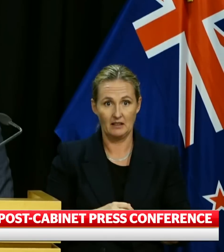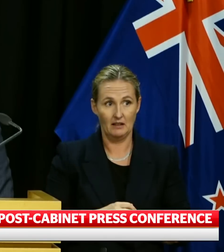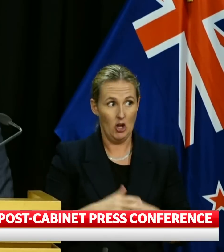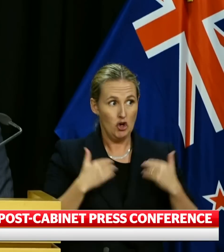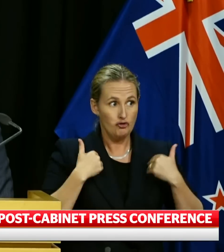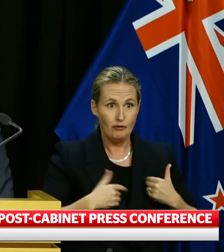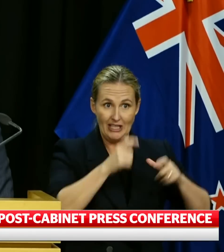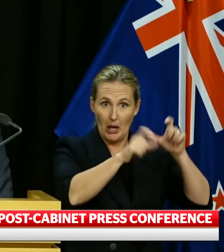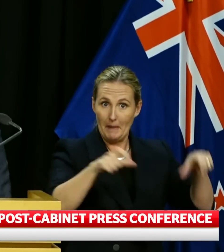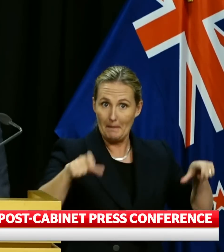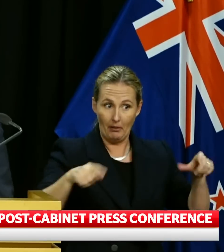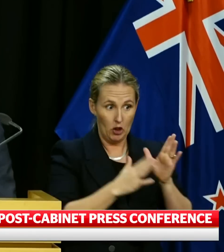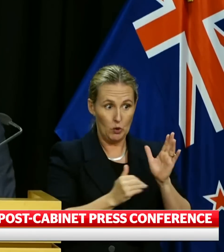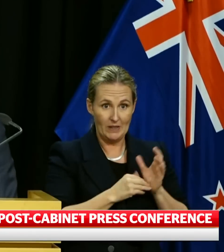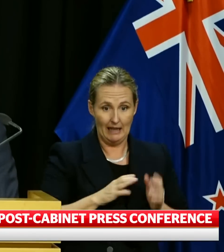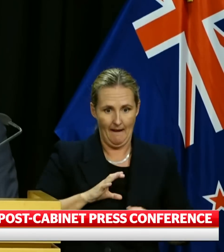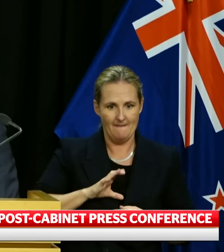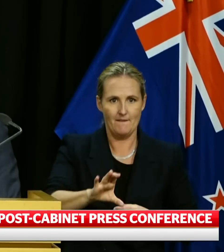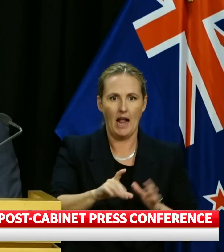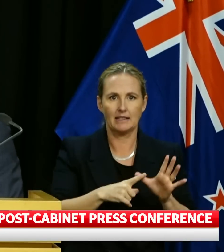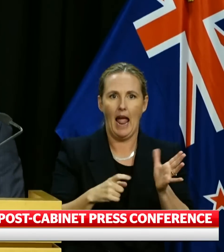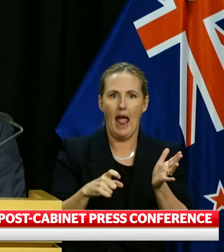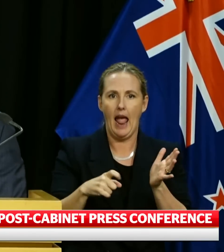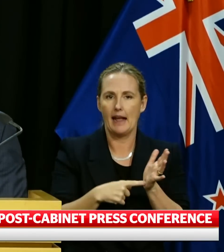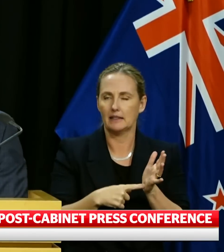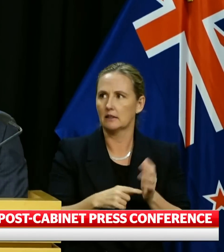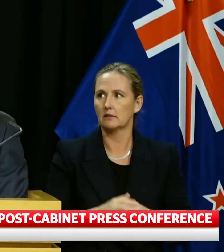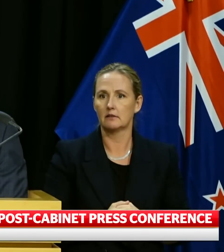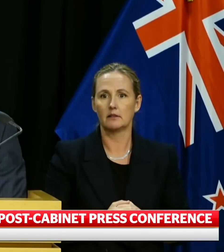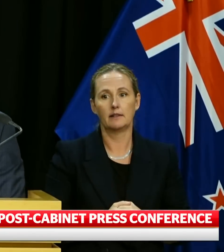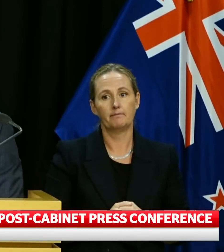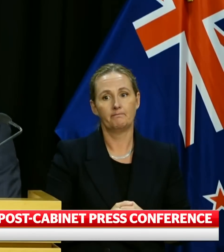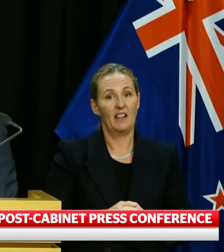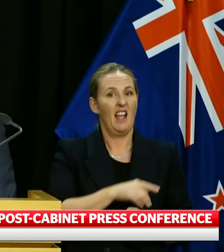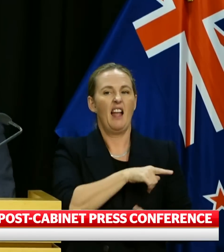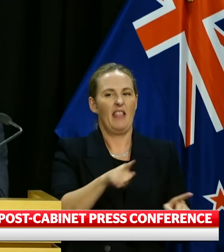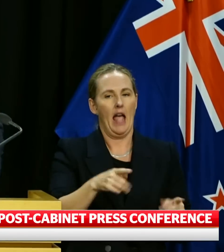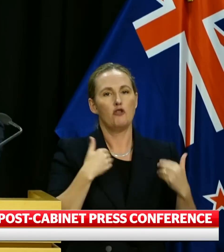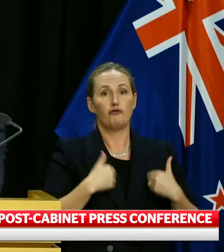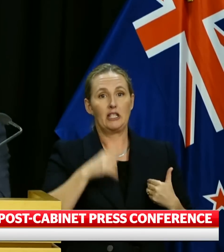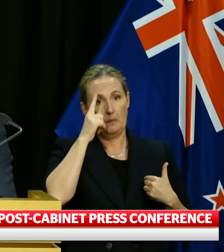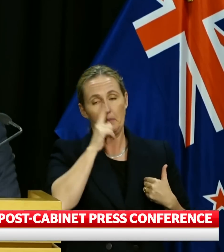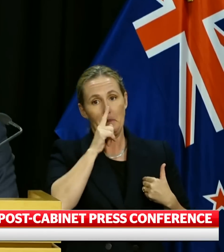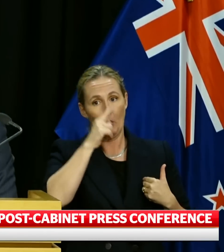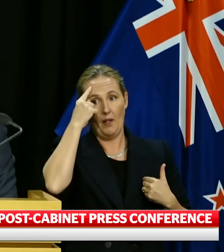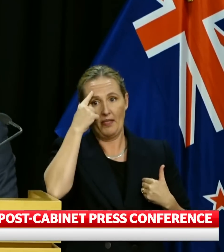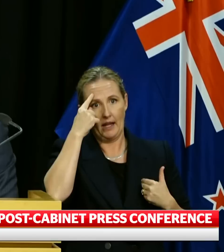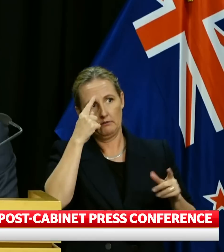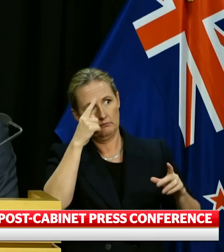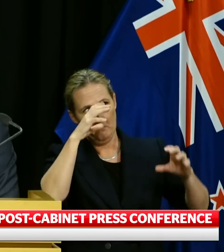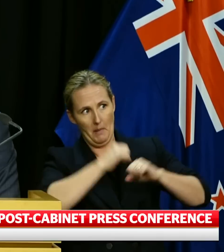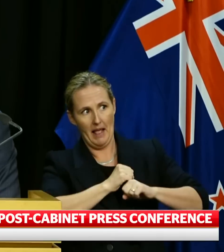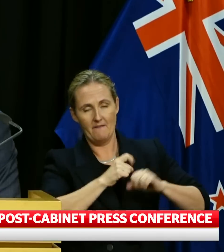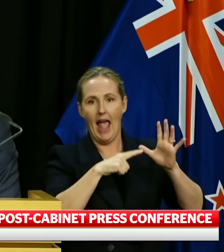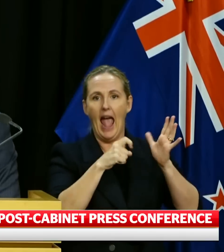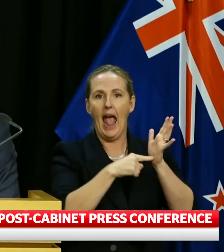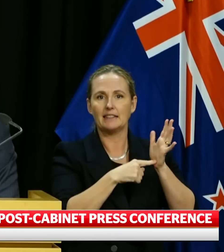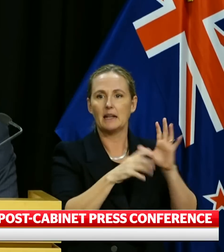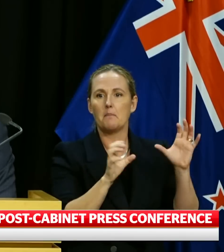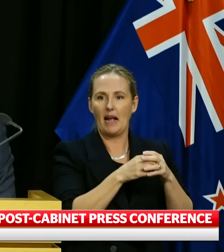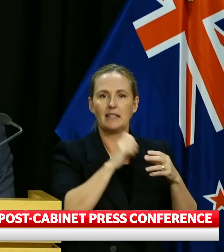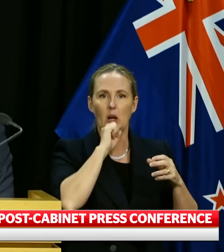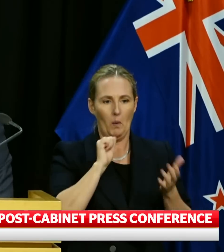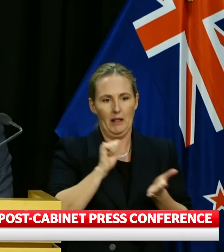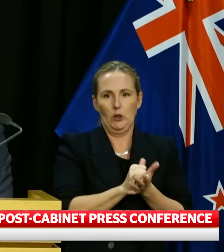funding their campaign? Well, they clearly think that their interests will be best served by the ACT Party. Just to follow up on that, you're also